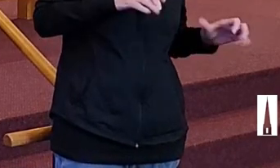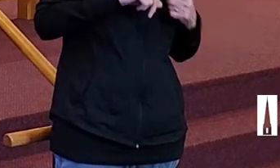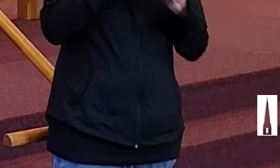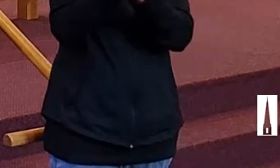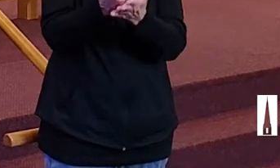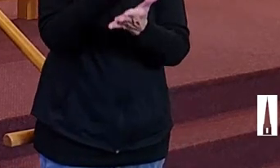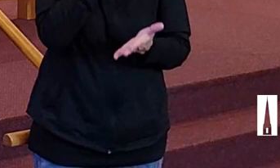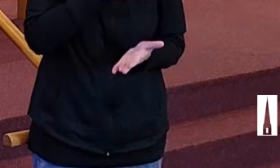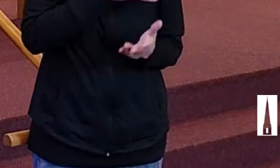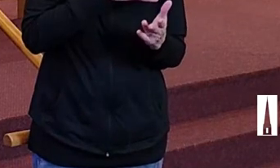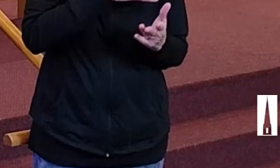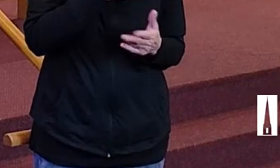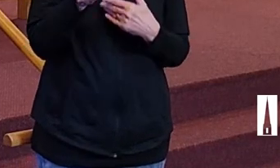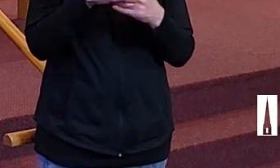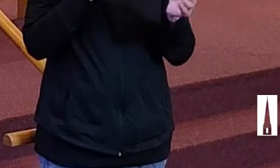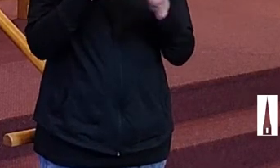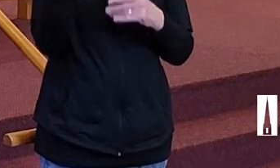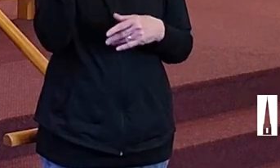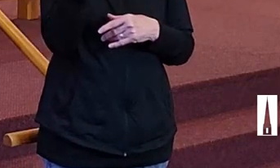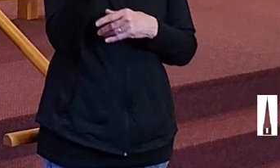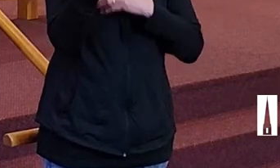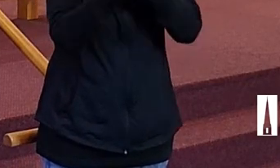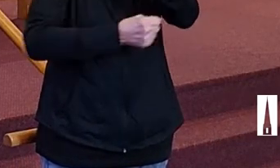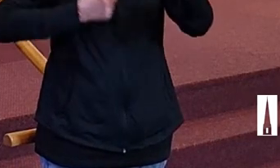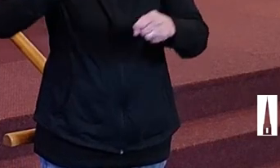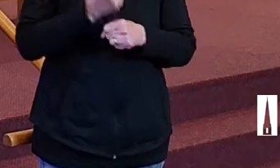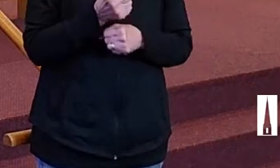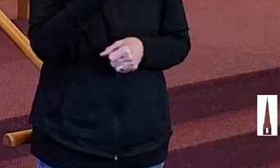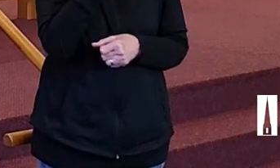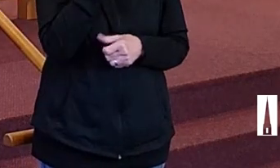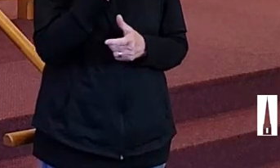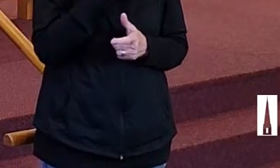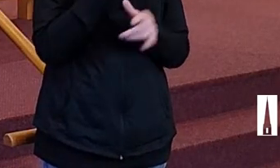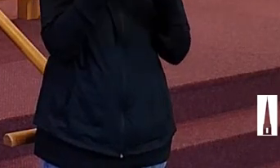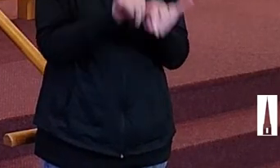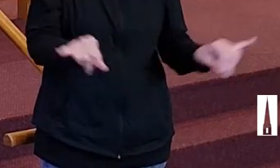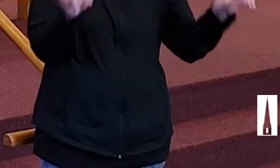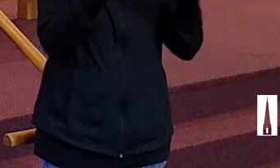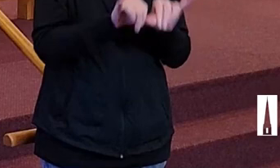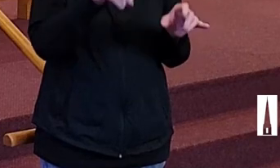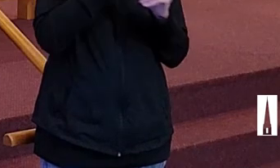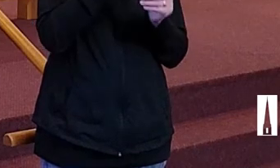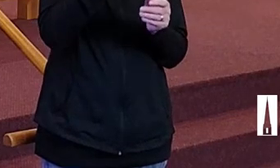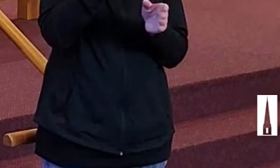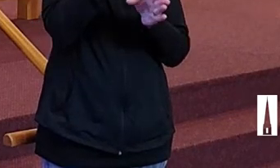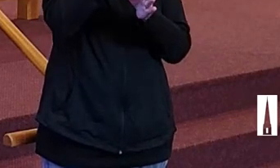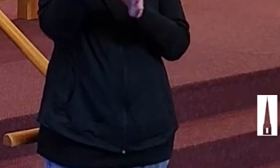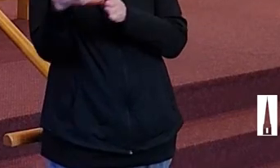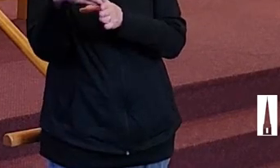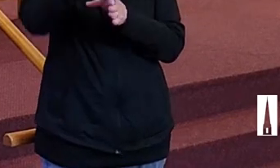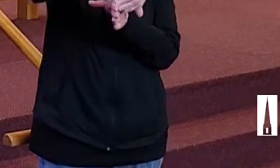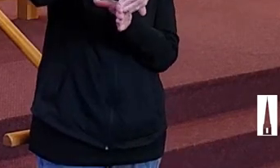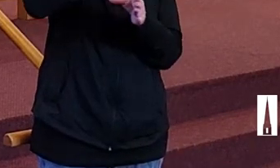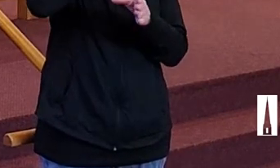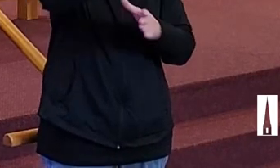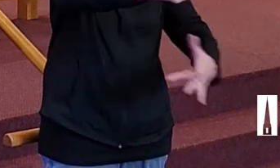Either way, for 12 years, she resided in this middle space between wellness